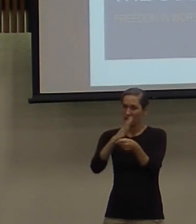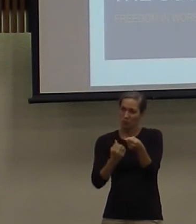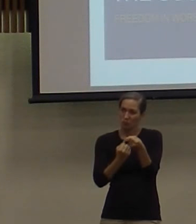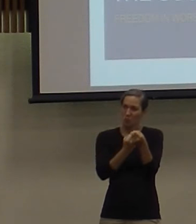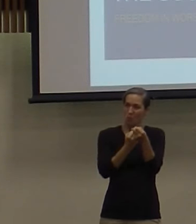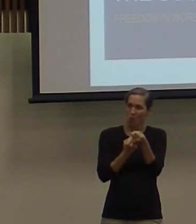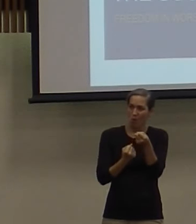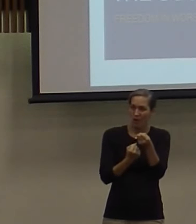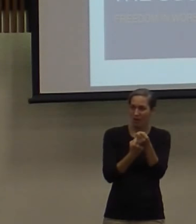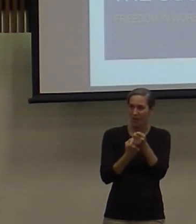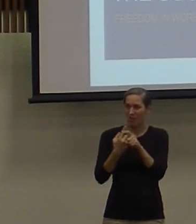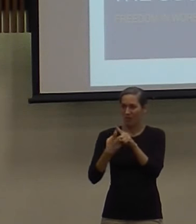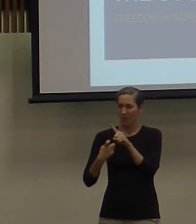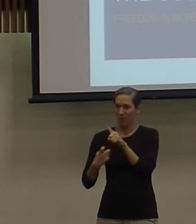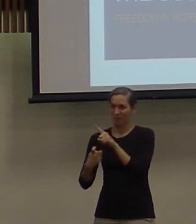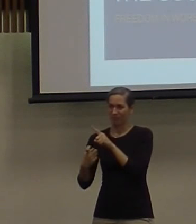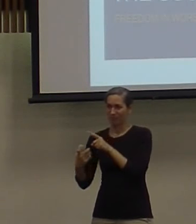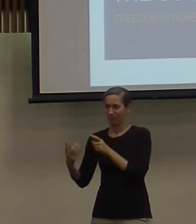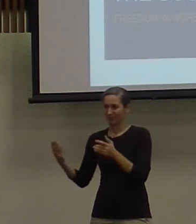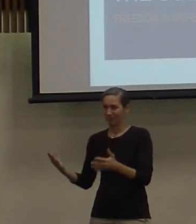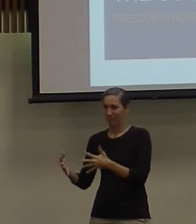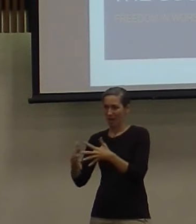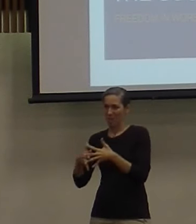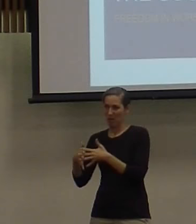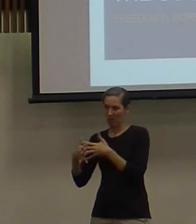churches from this country and other country.